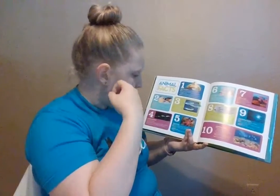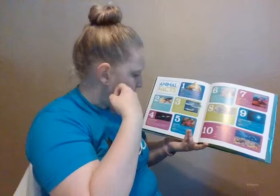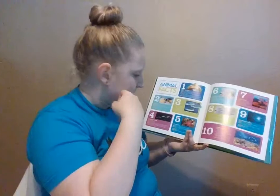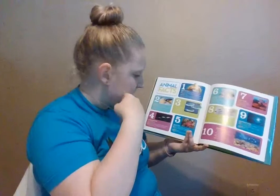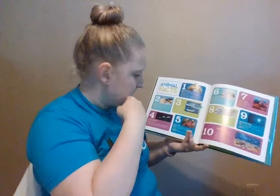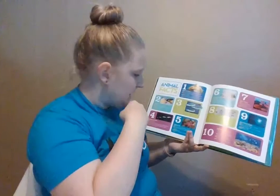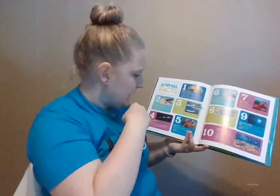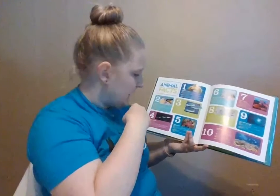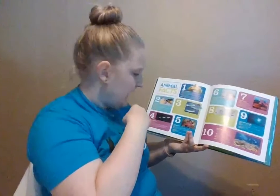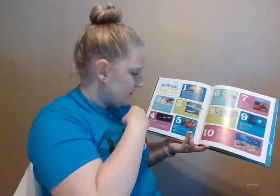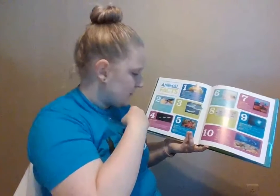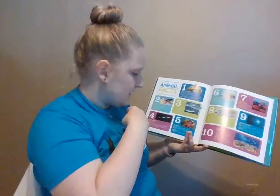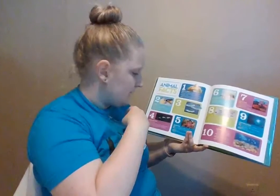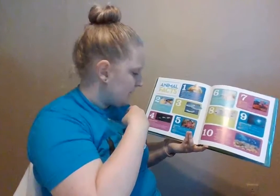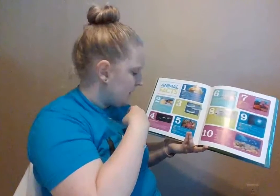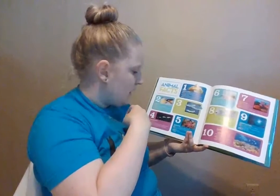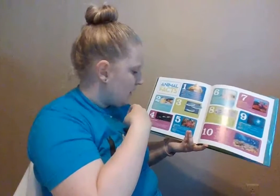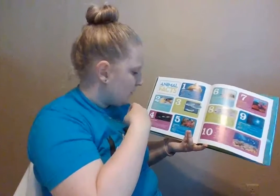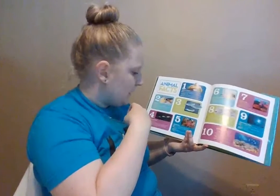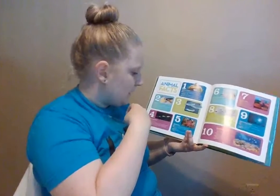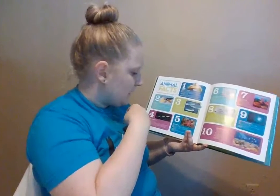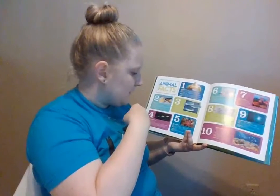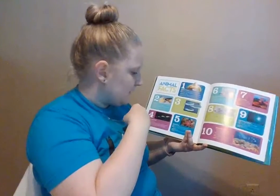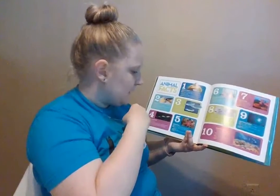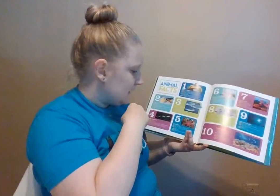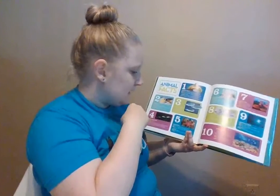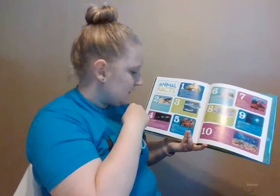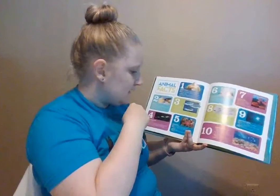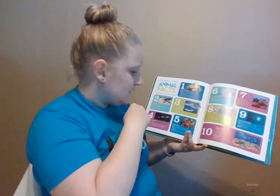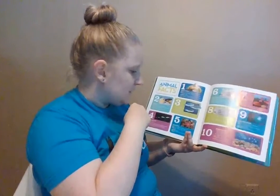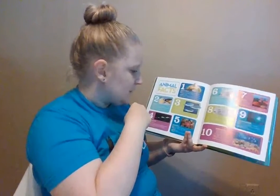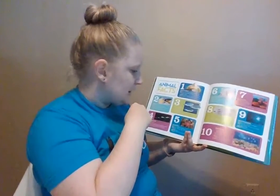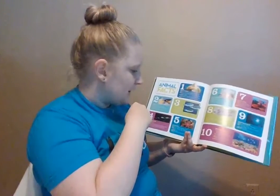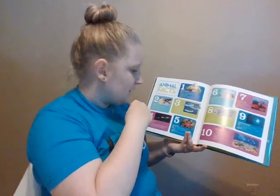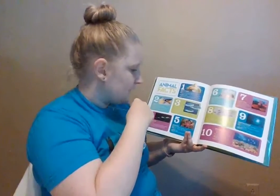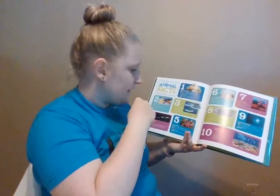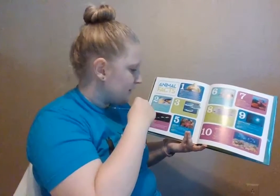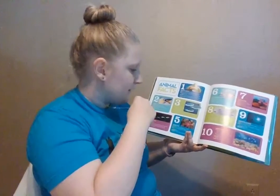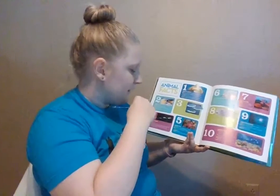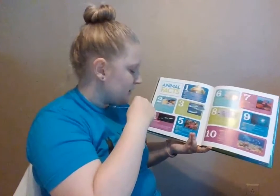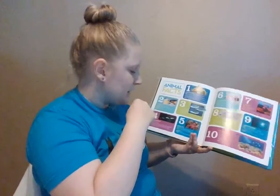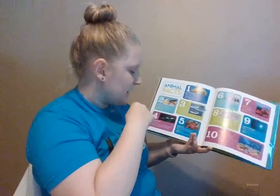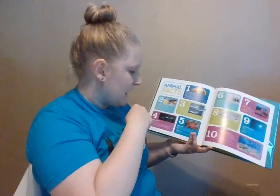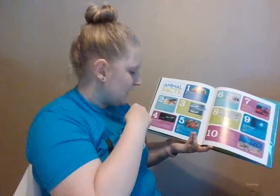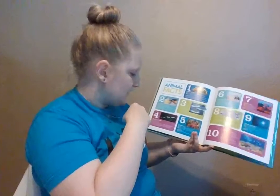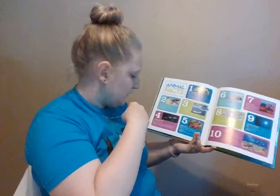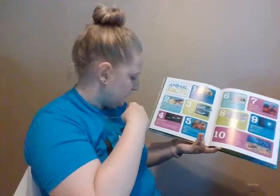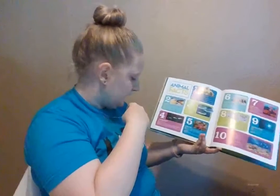Food, seaweed and algae. Predators, eels, sharks, larger fish, and octopuses.